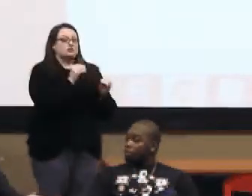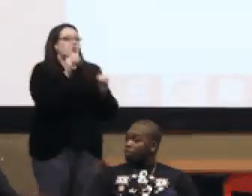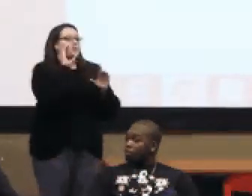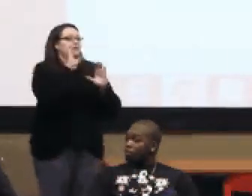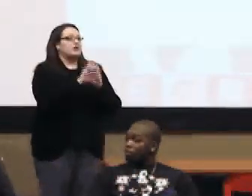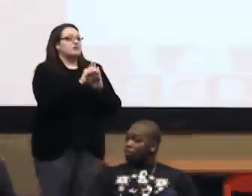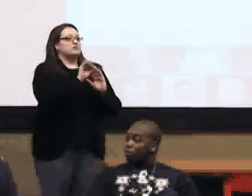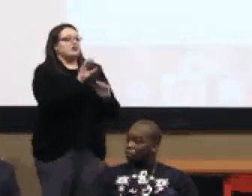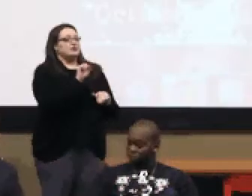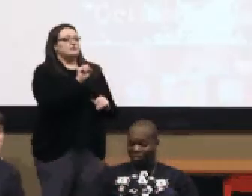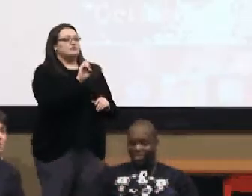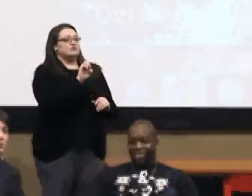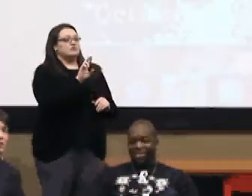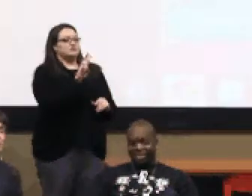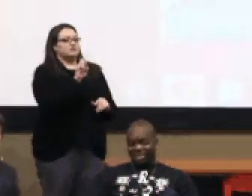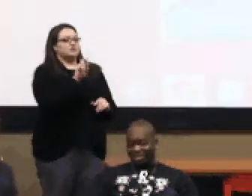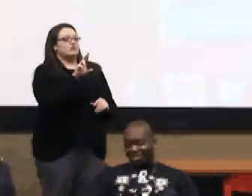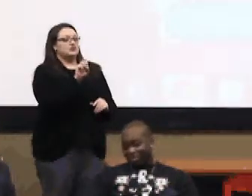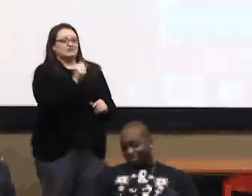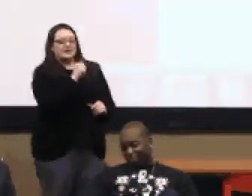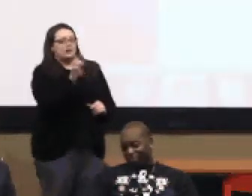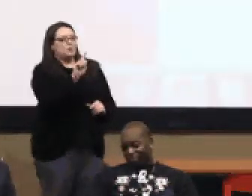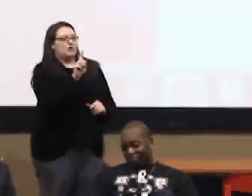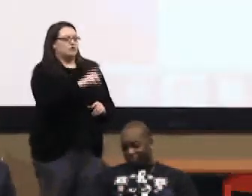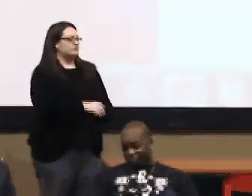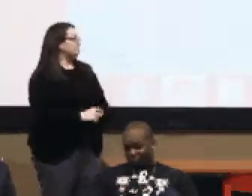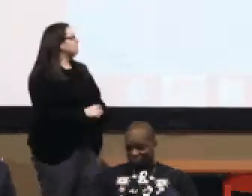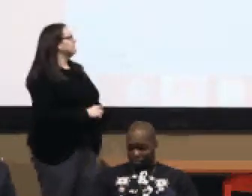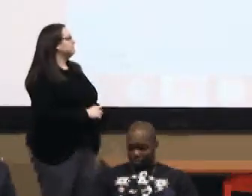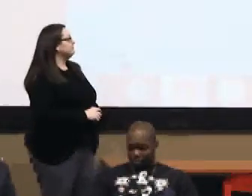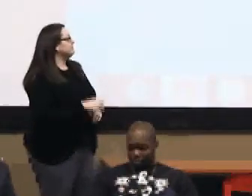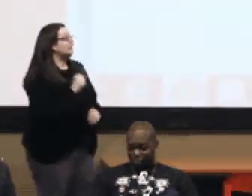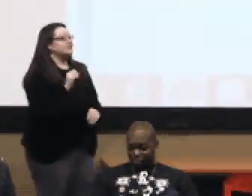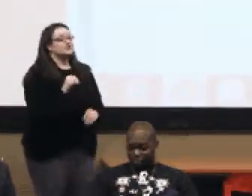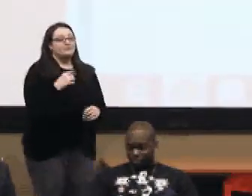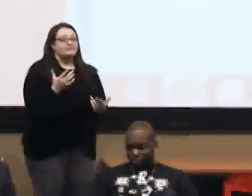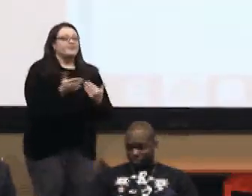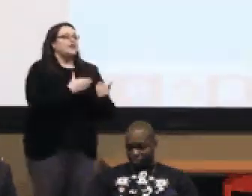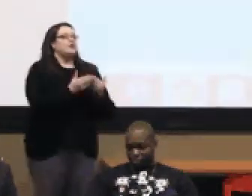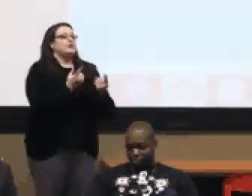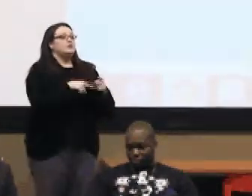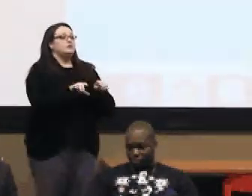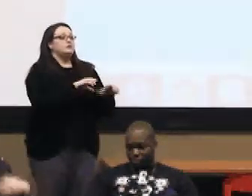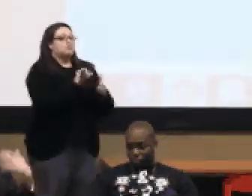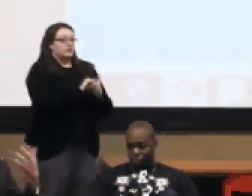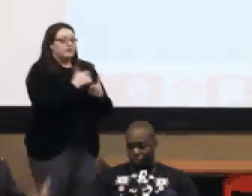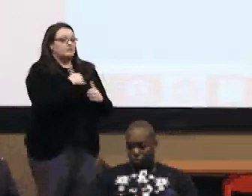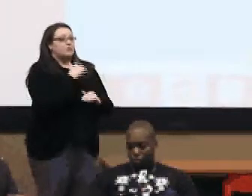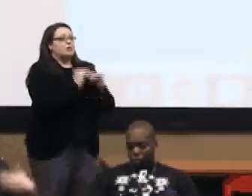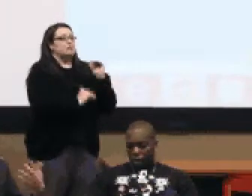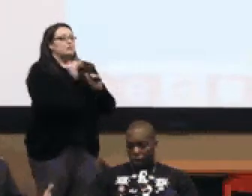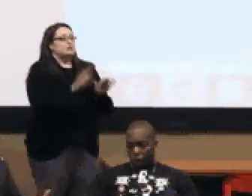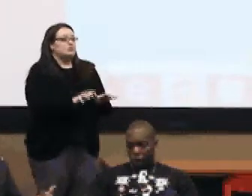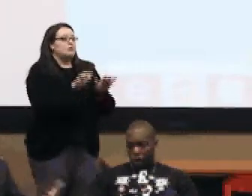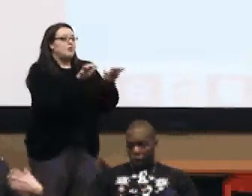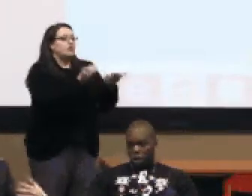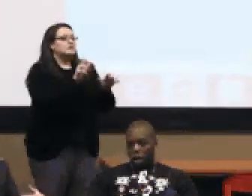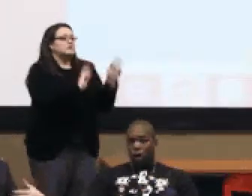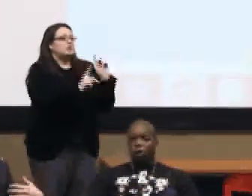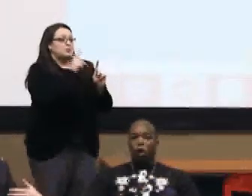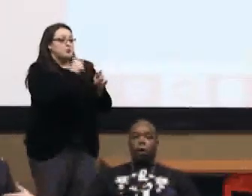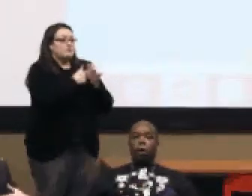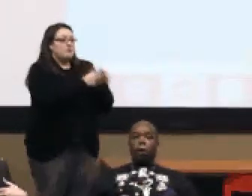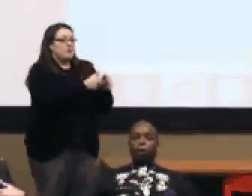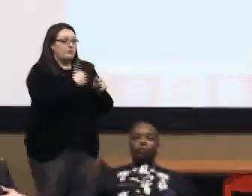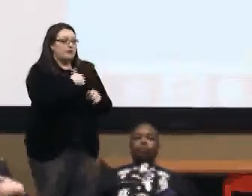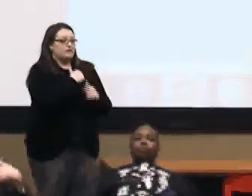servers anywhere. That's our rule. And so, in doing that, I mean, we build an audience of people that follow us